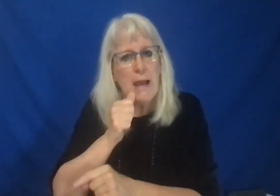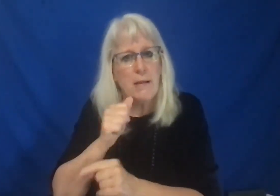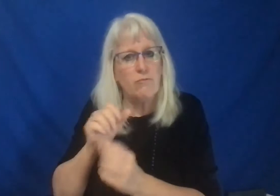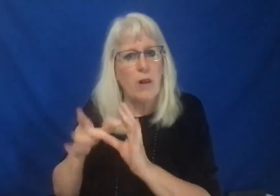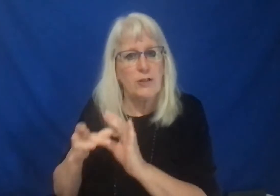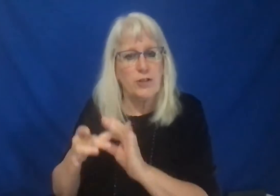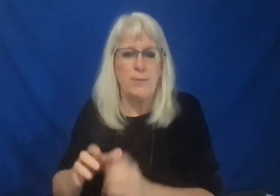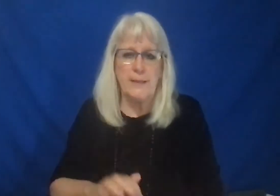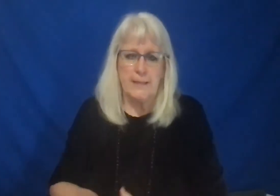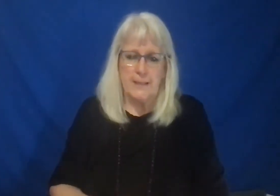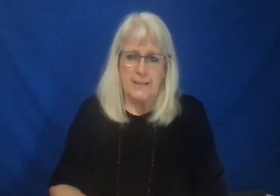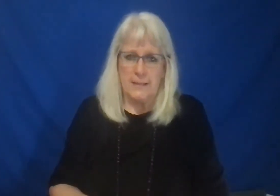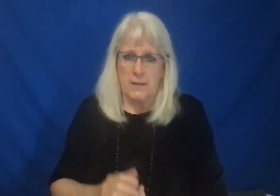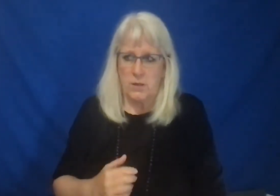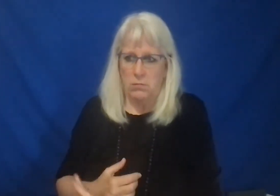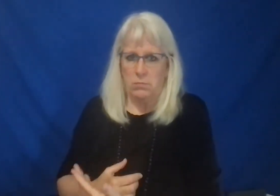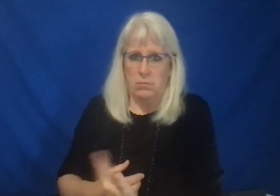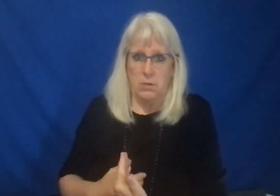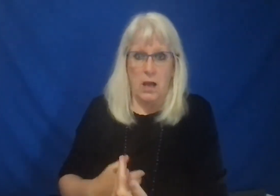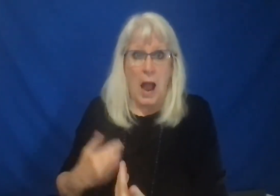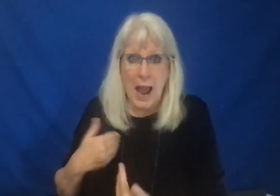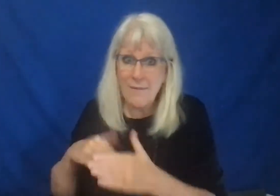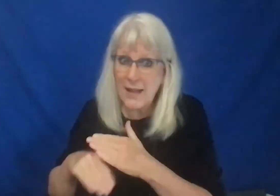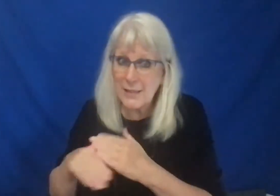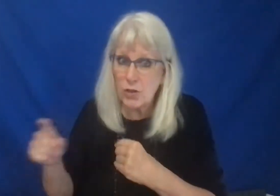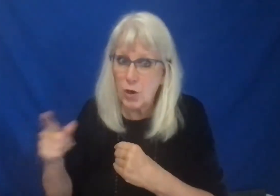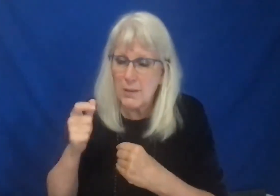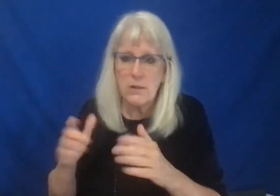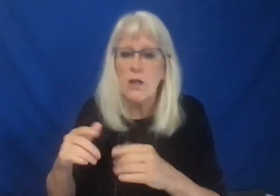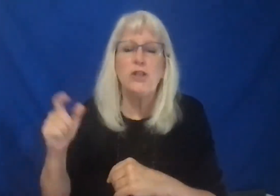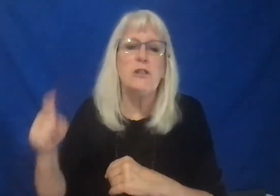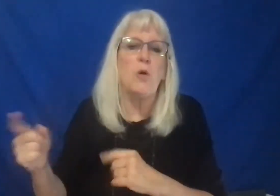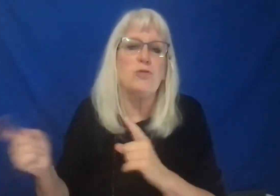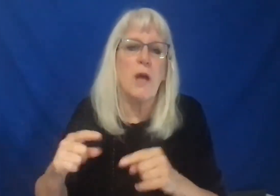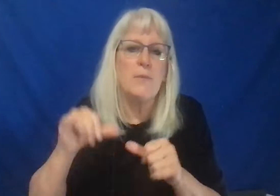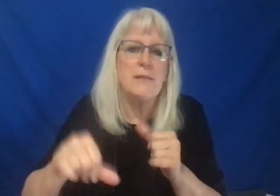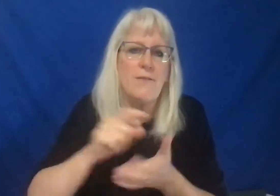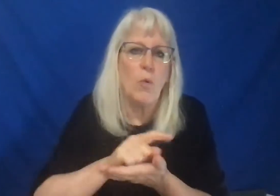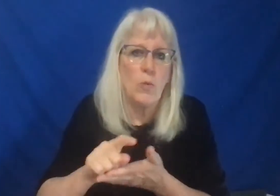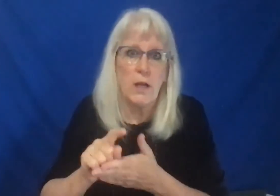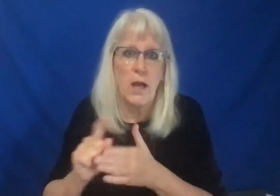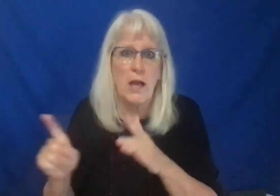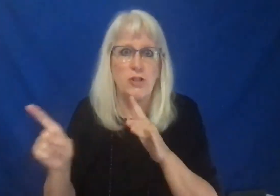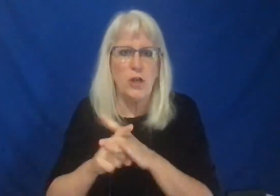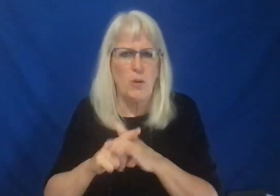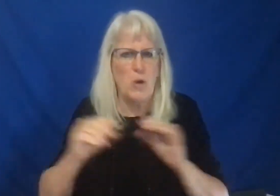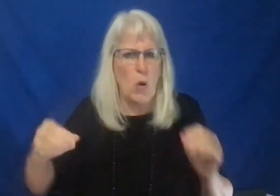use the access that I'm granted? I mean, things would happen like she was supposed to come and stay for a week, and she would show up without a suitcase and be here for a couple of